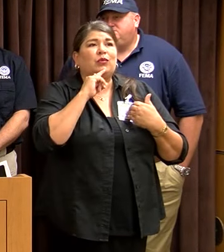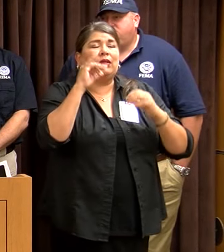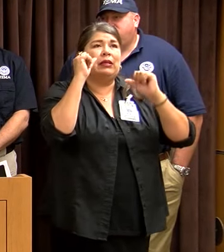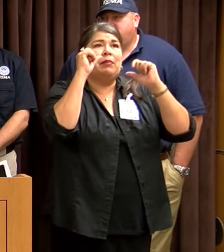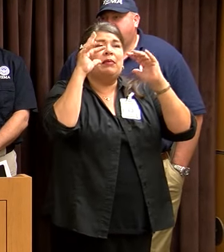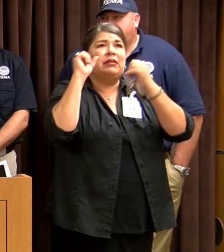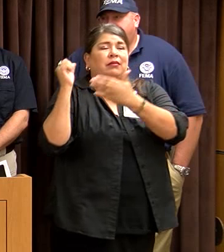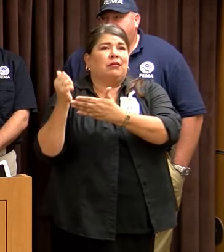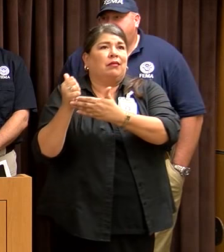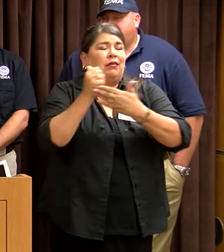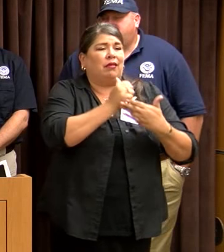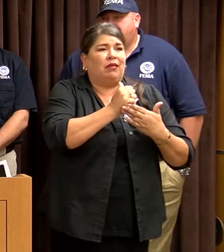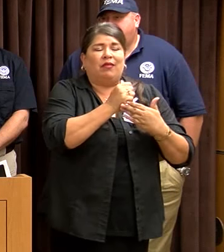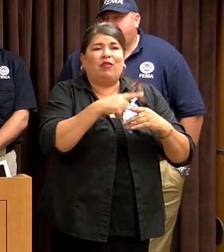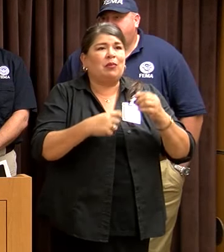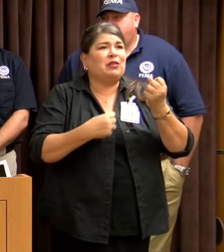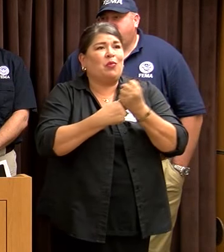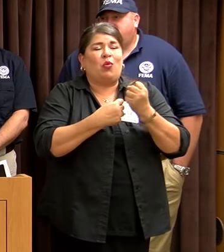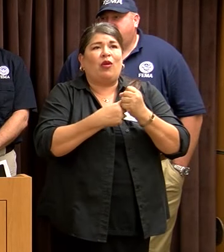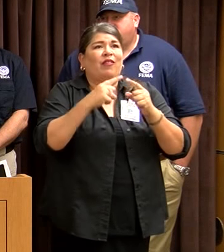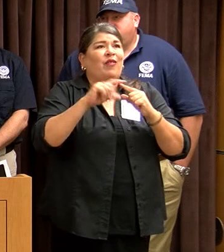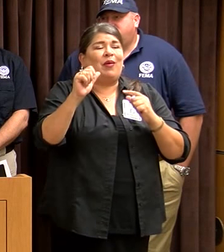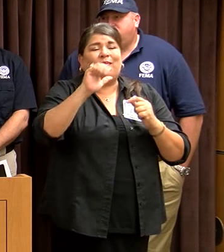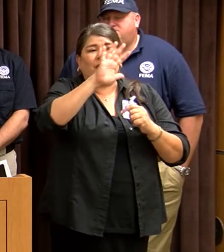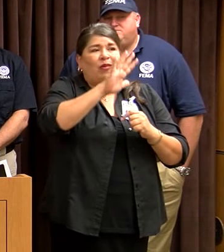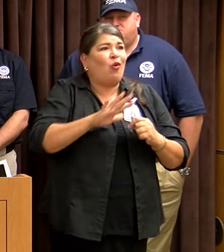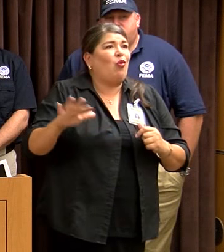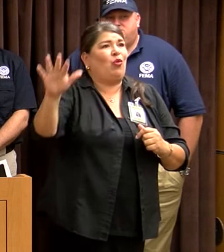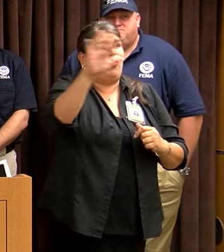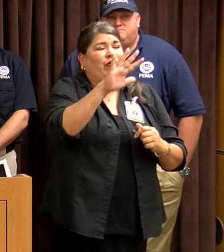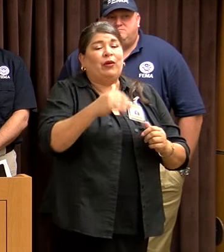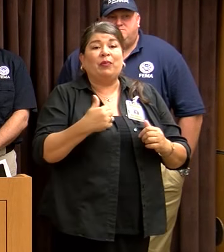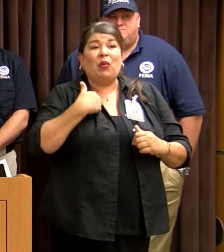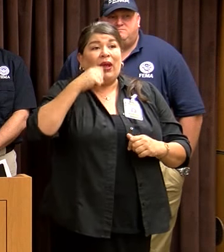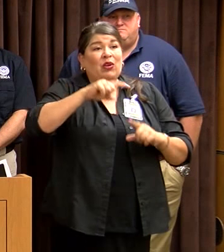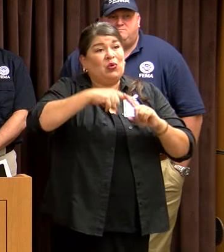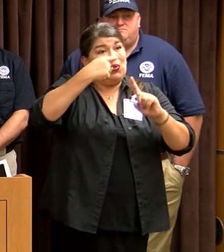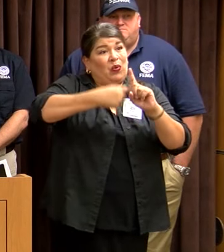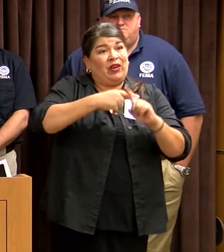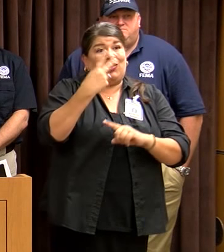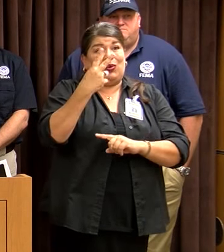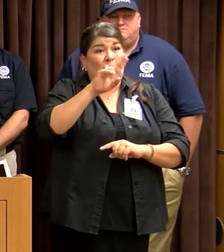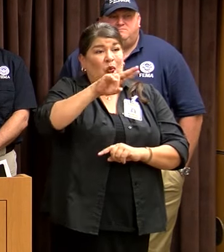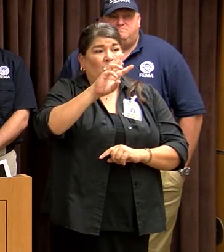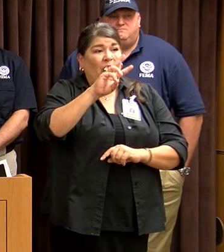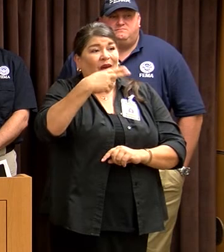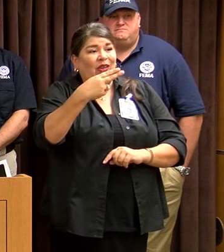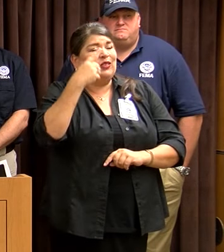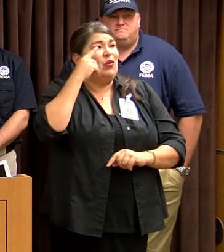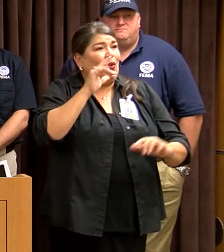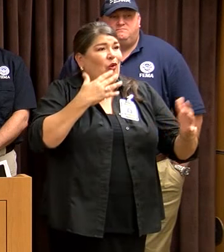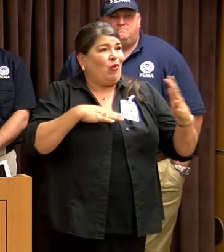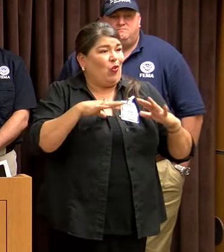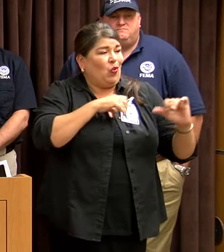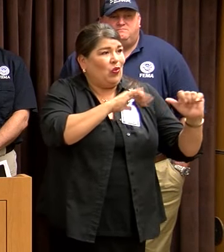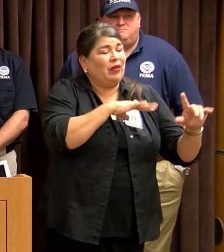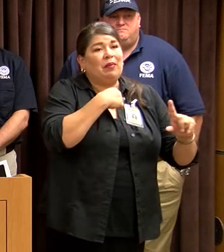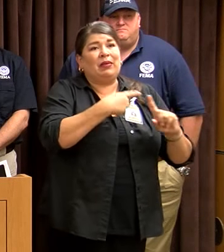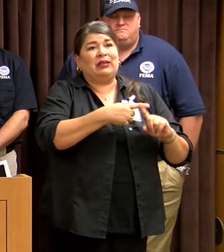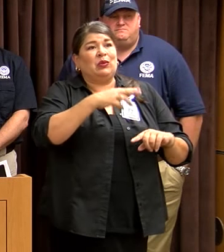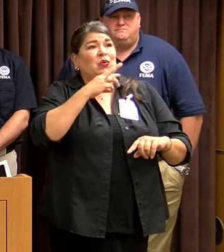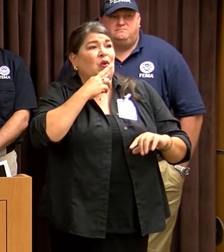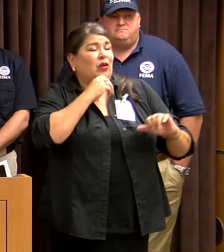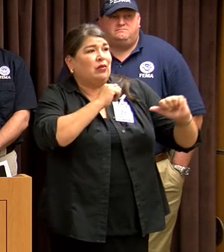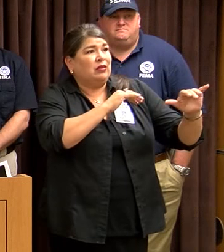support from actually all over, and we actually had to rent two warehouses for the clothing and the water